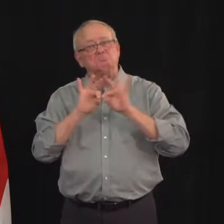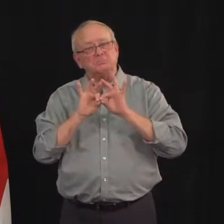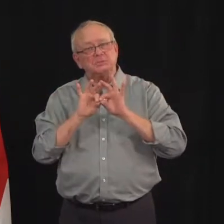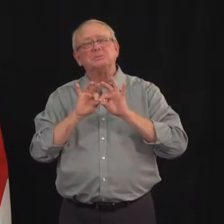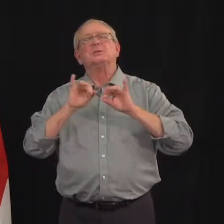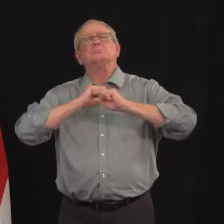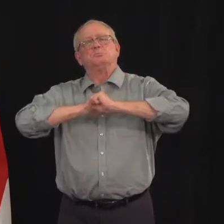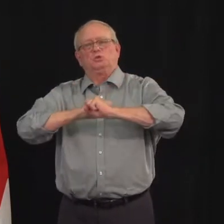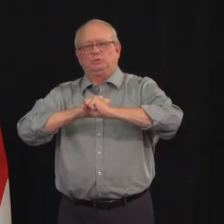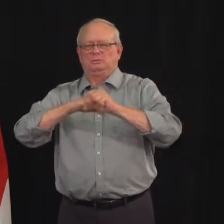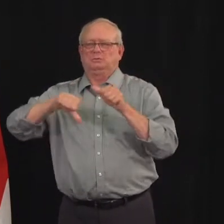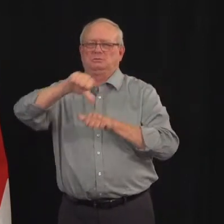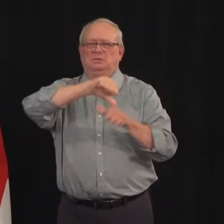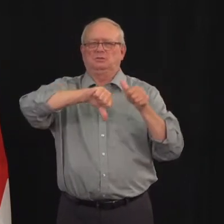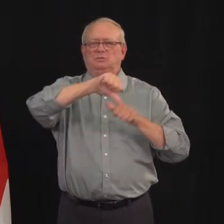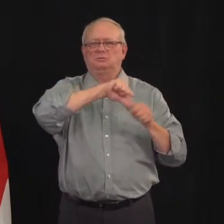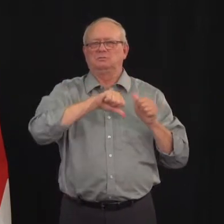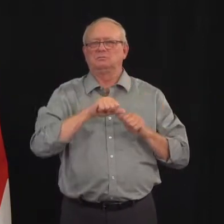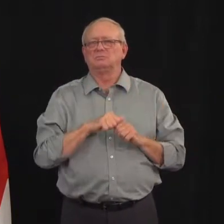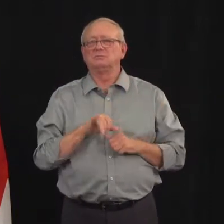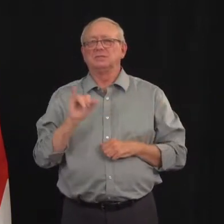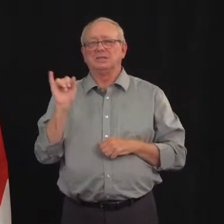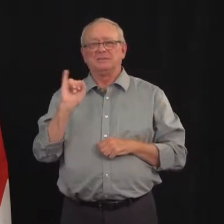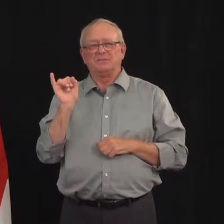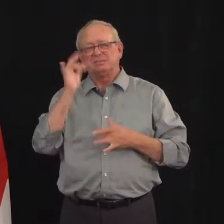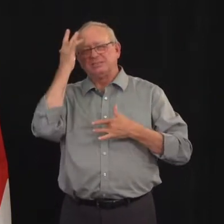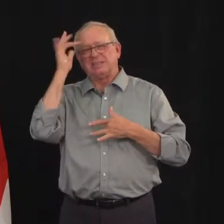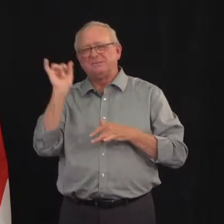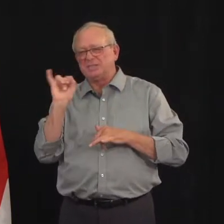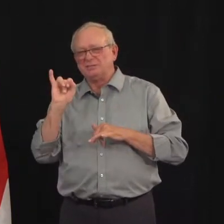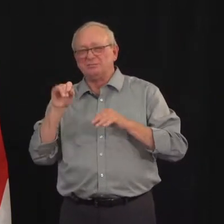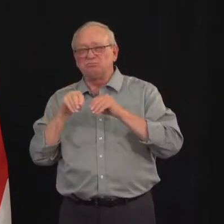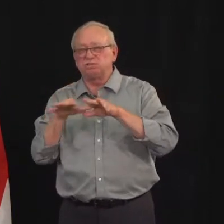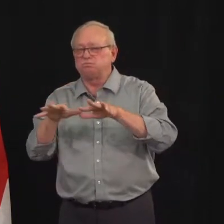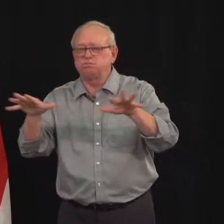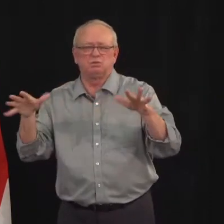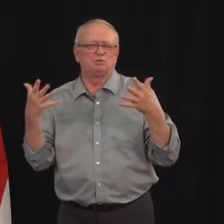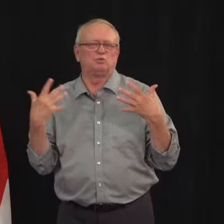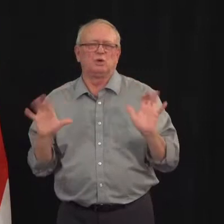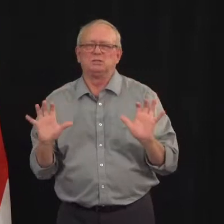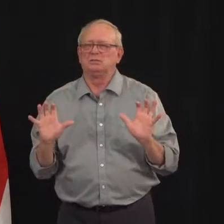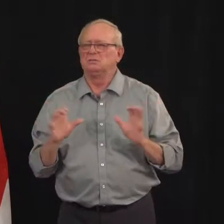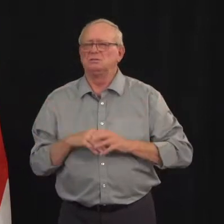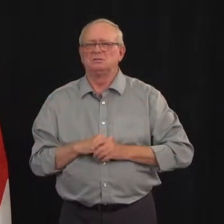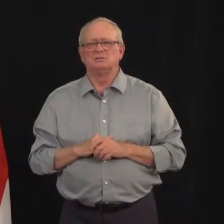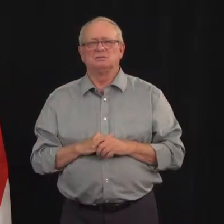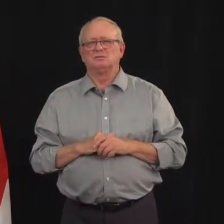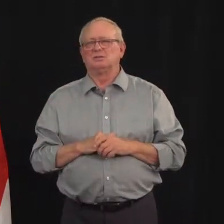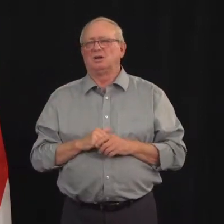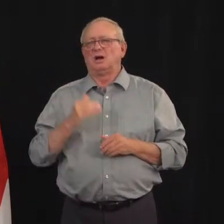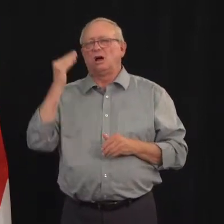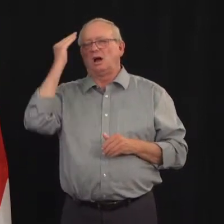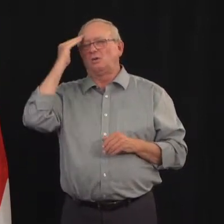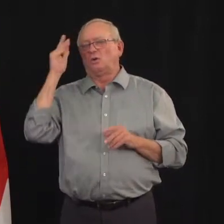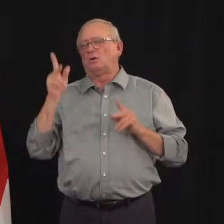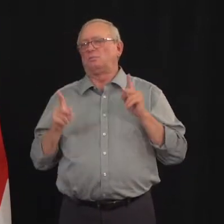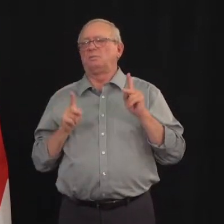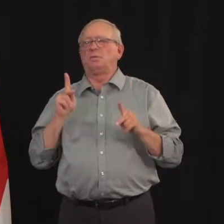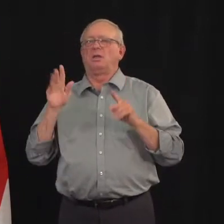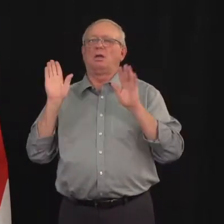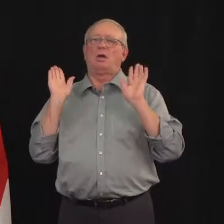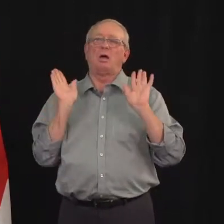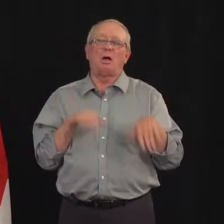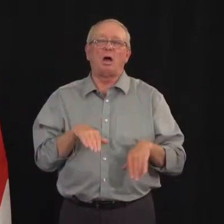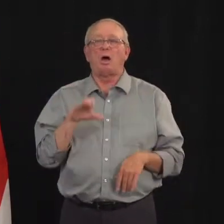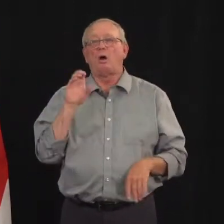the spread of infectious diseases like COVID. I know many are tired of hearing me say that COVID-19 is